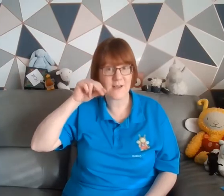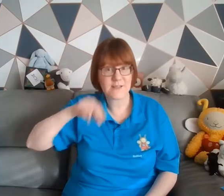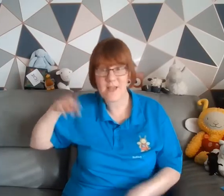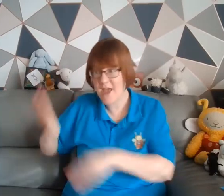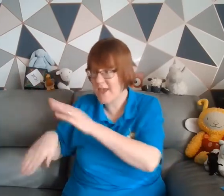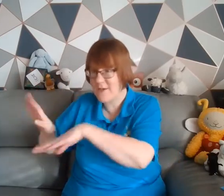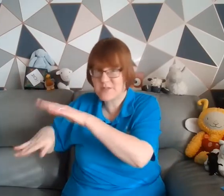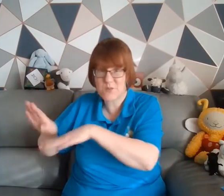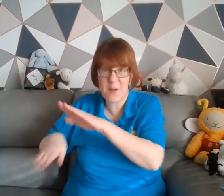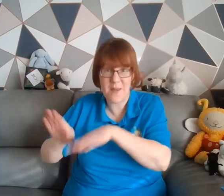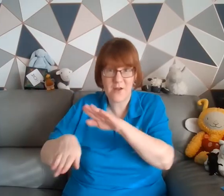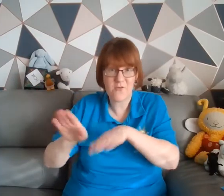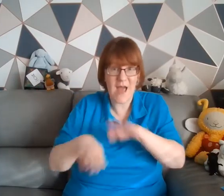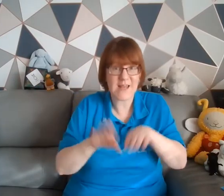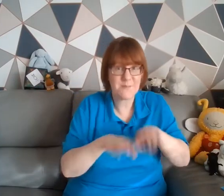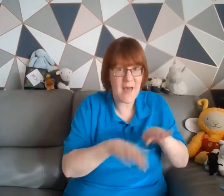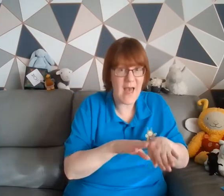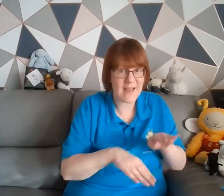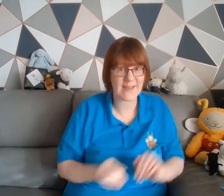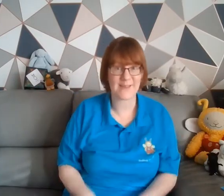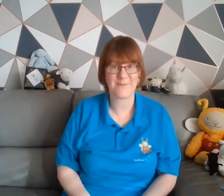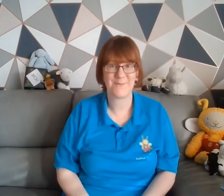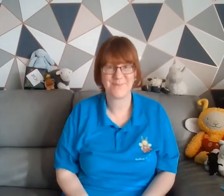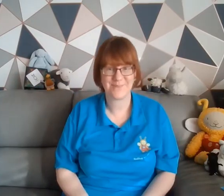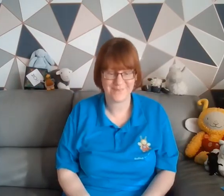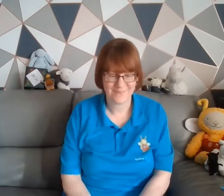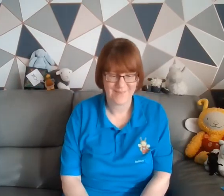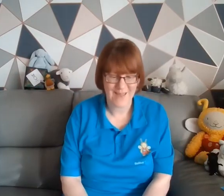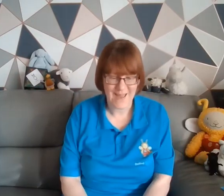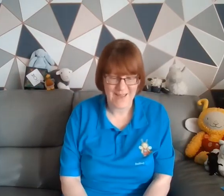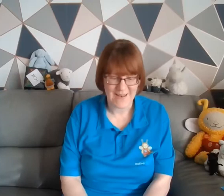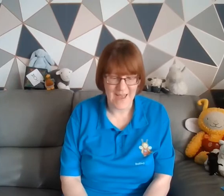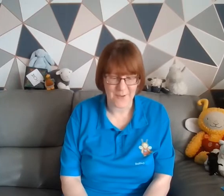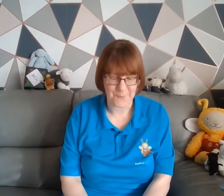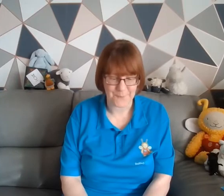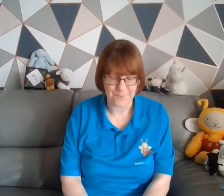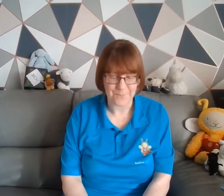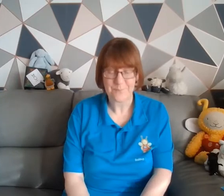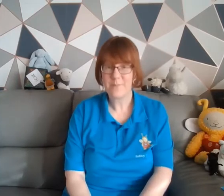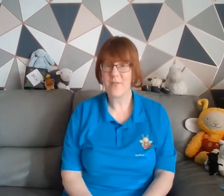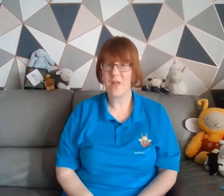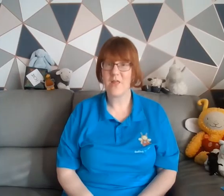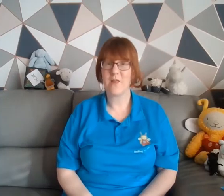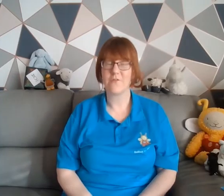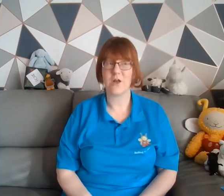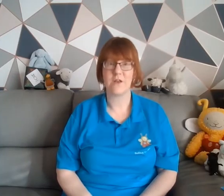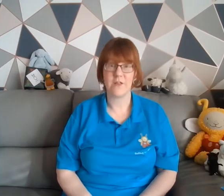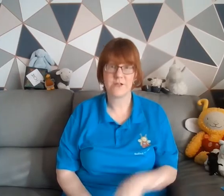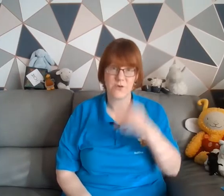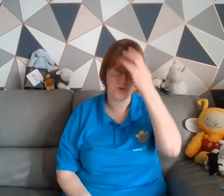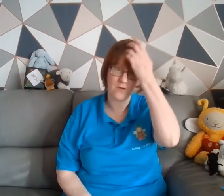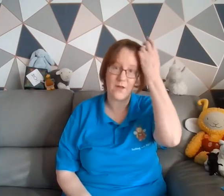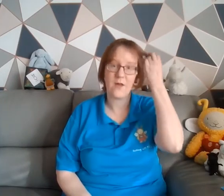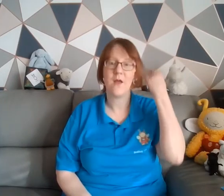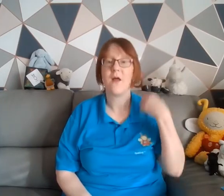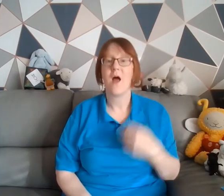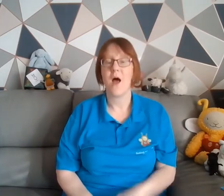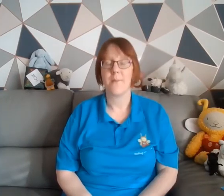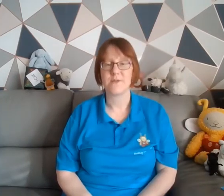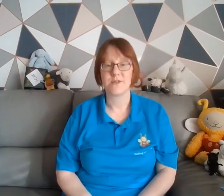ducks came swimming right back. Now, I've got another song about